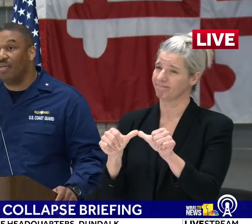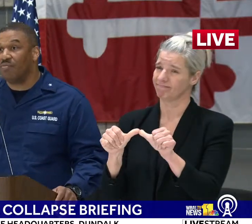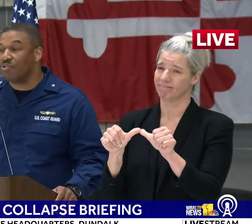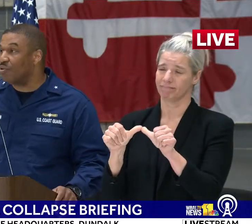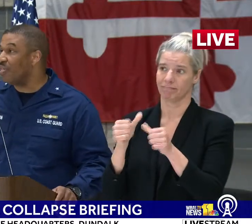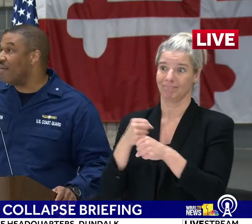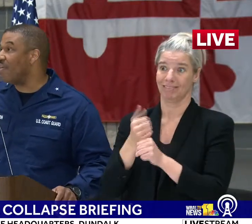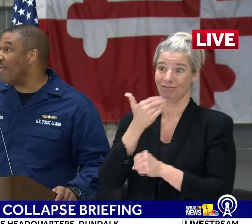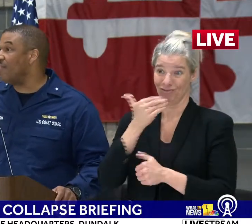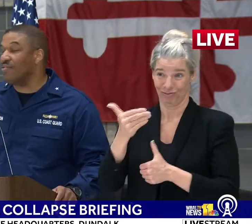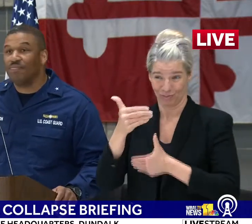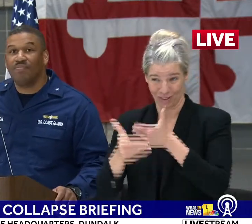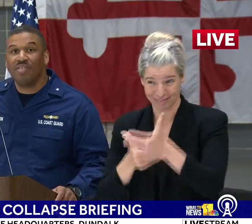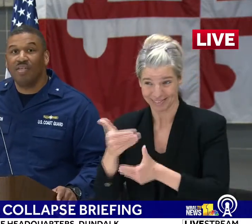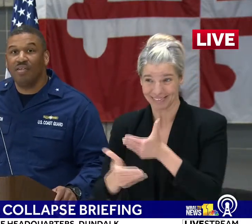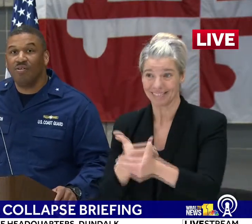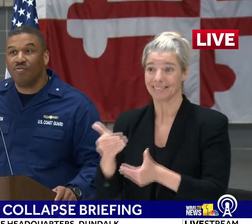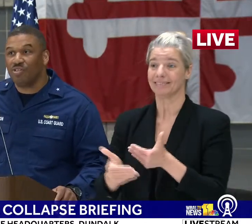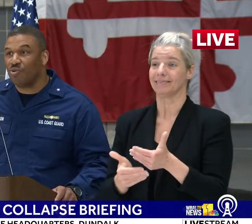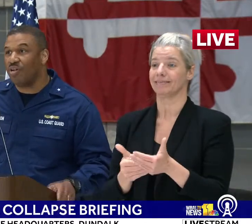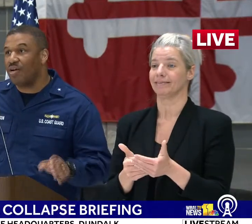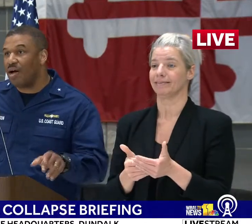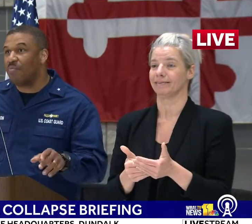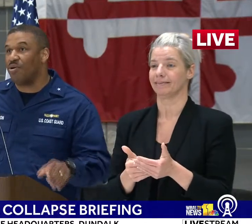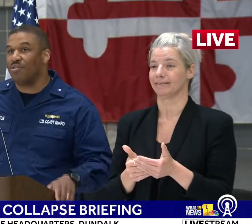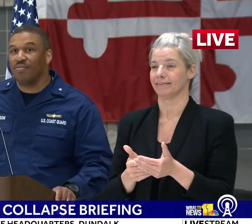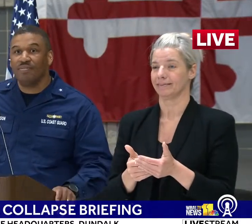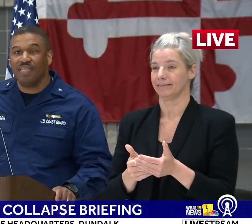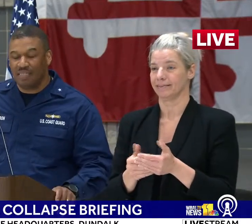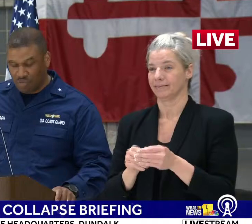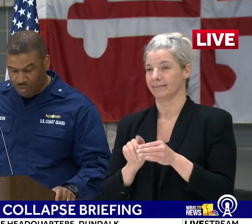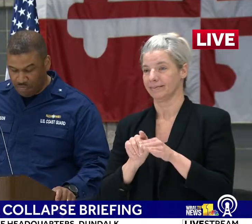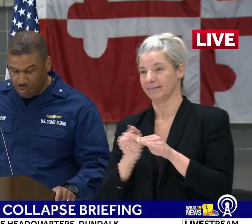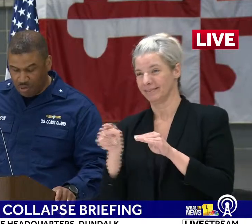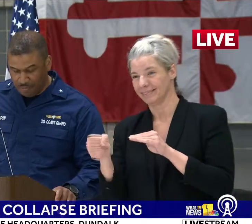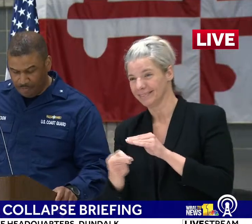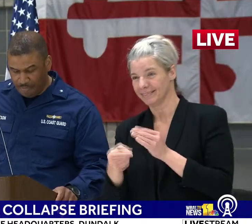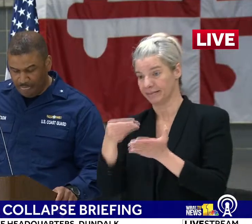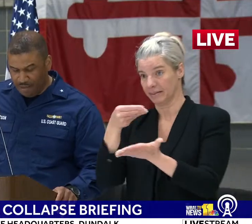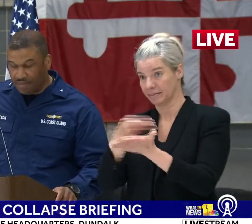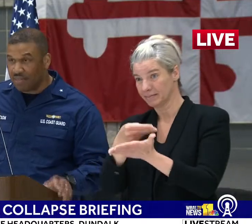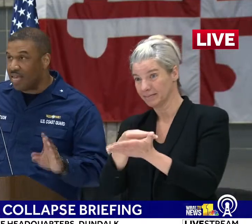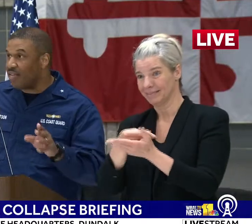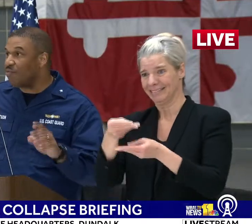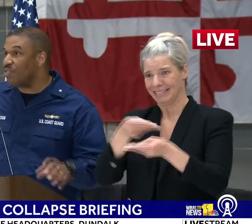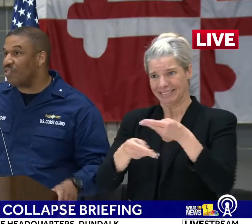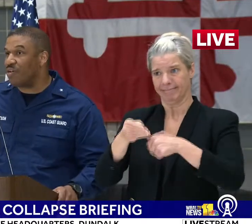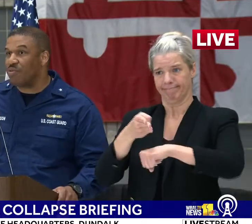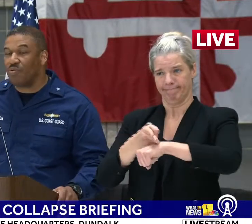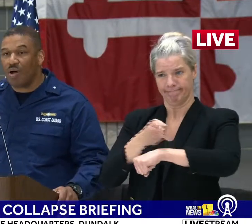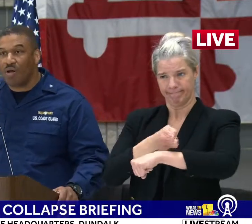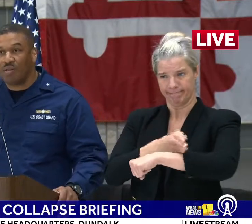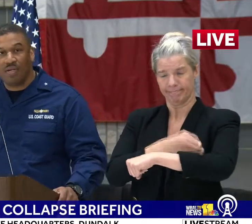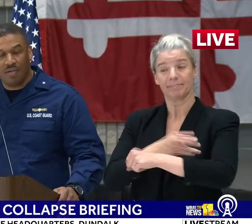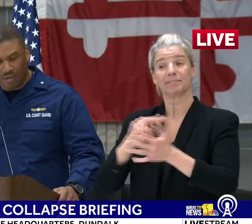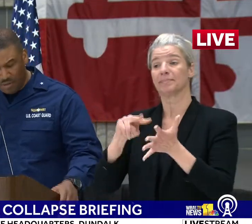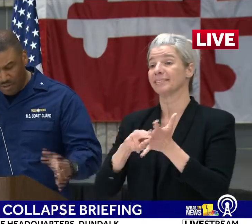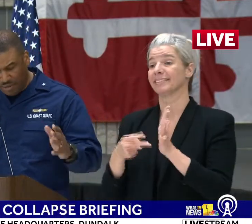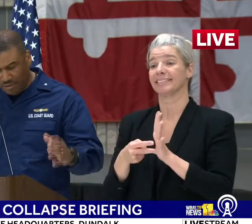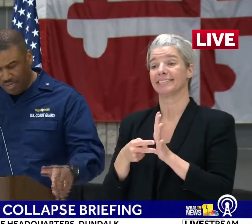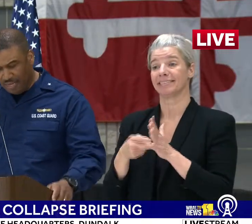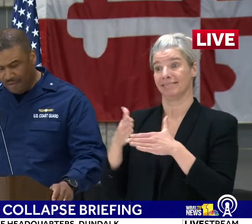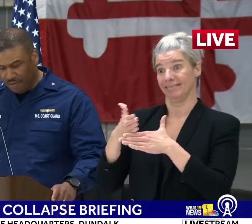progress, restoring navigation, restoring commerce in this great port. To that end, we shared with you